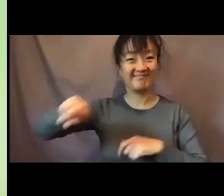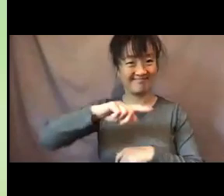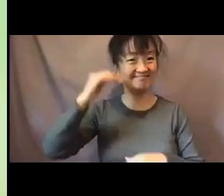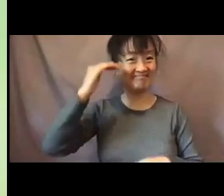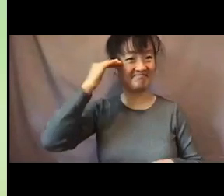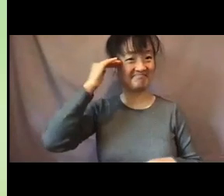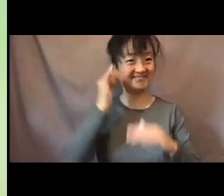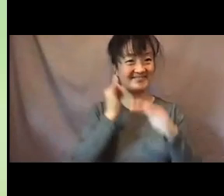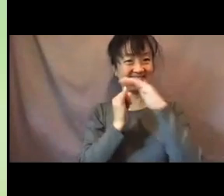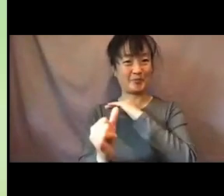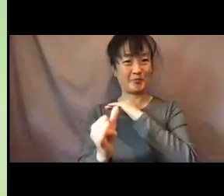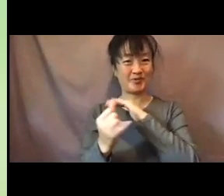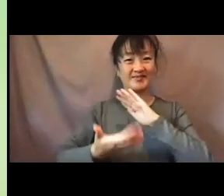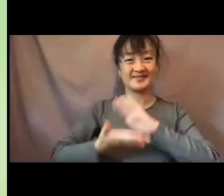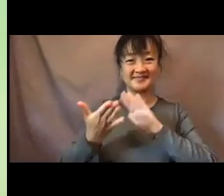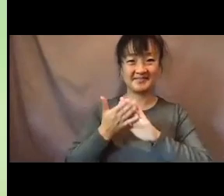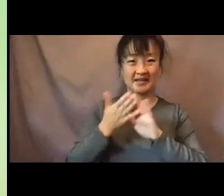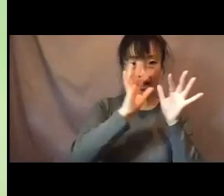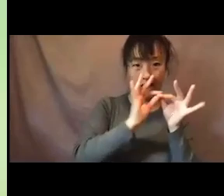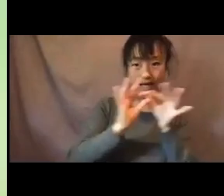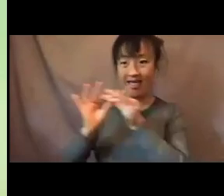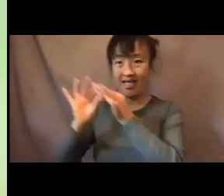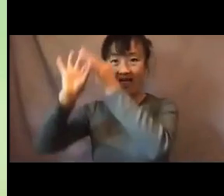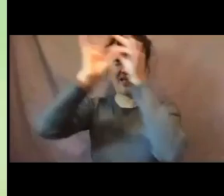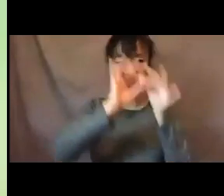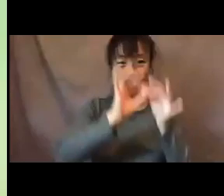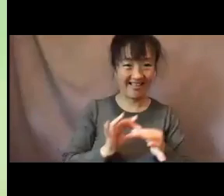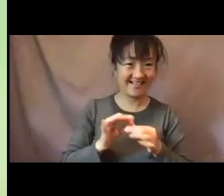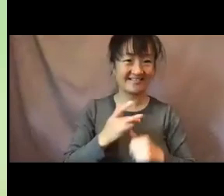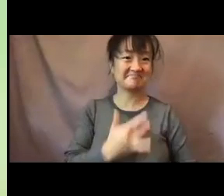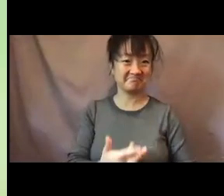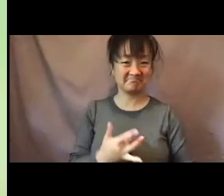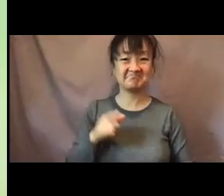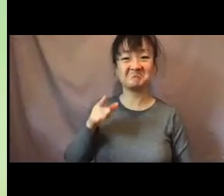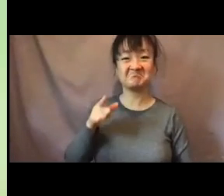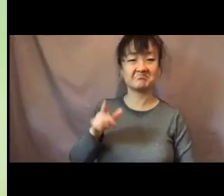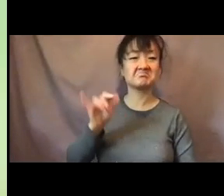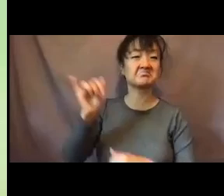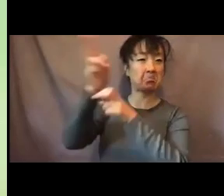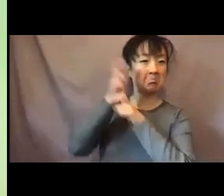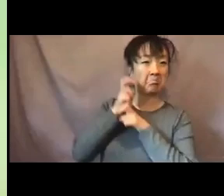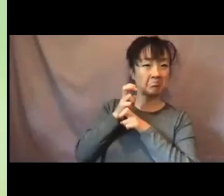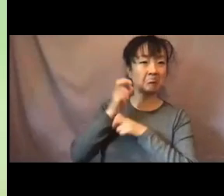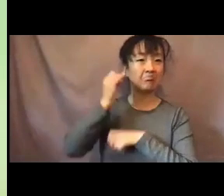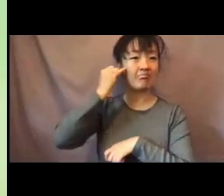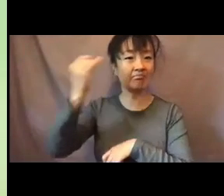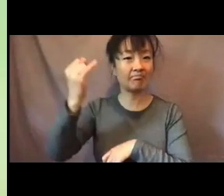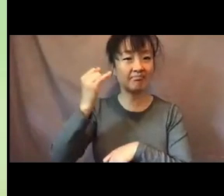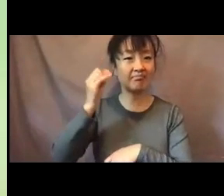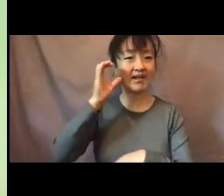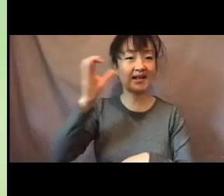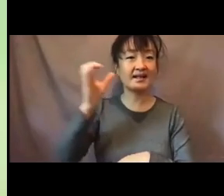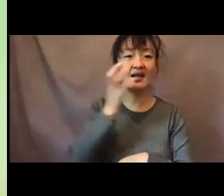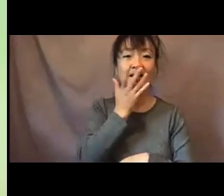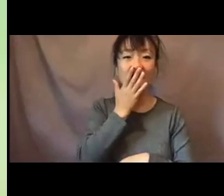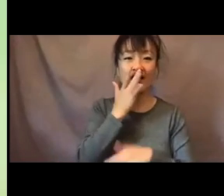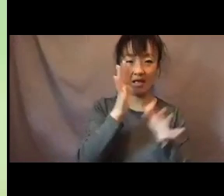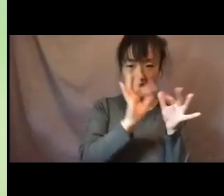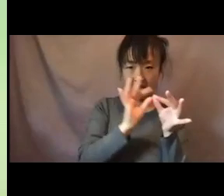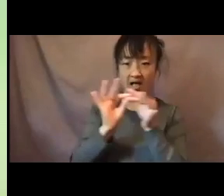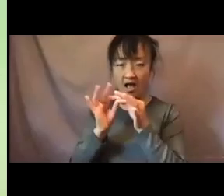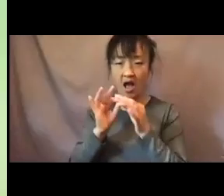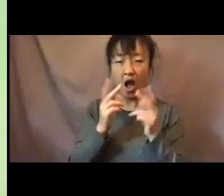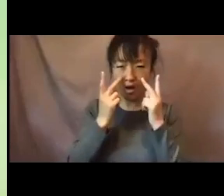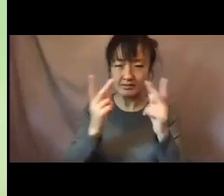operate. This is a mapping using sort of subway mapping colors that makes it all relatable,